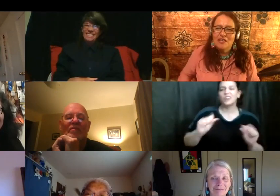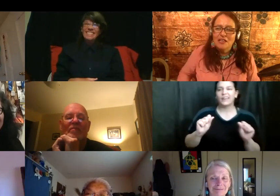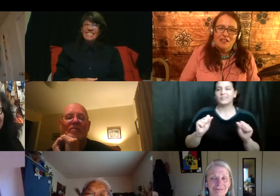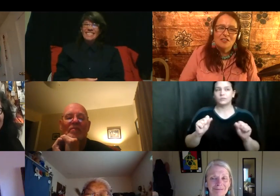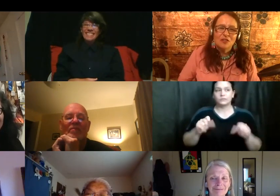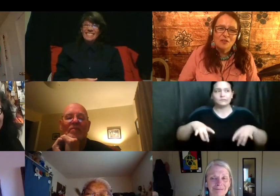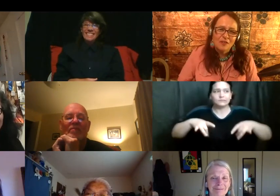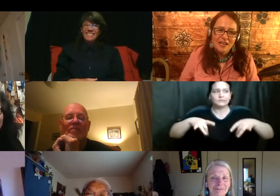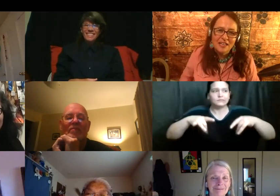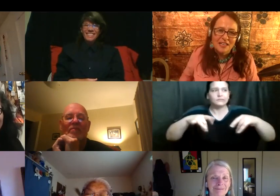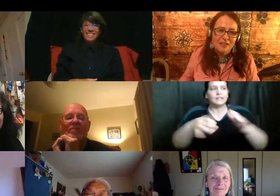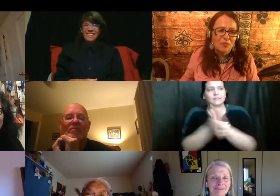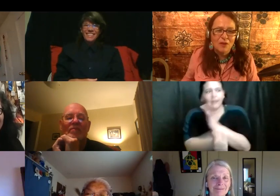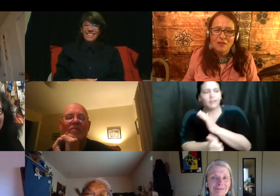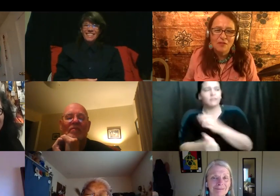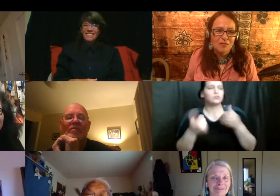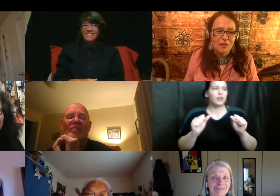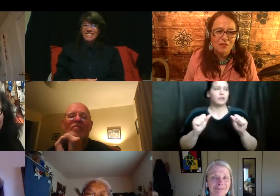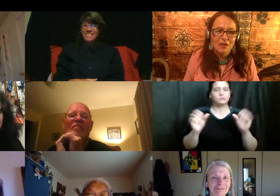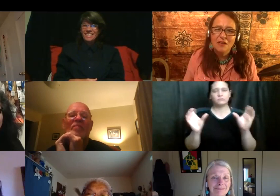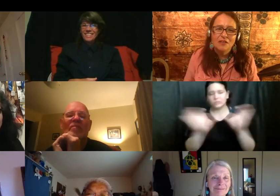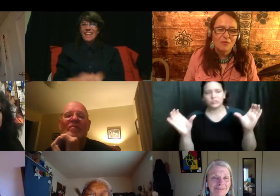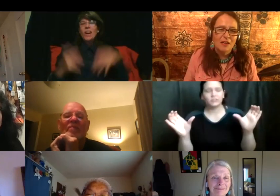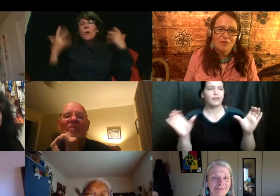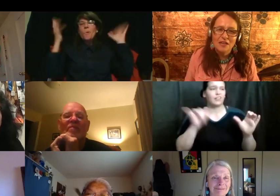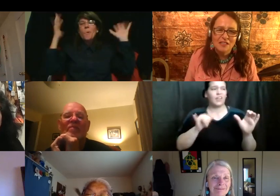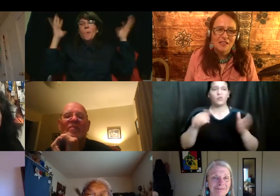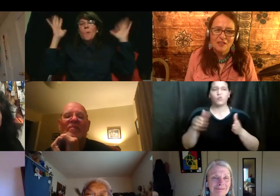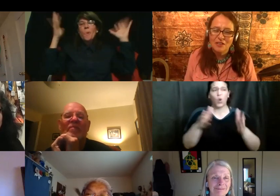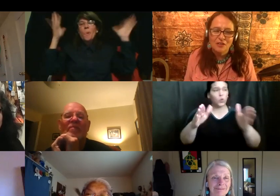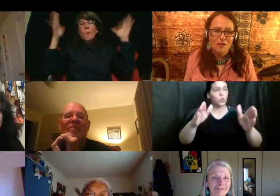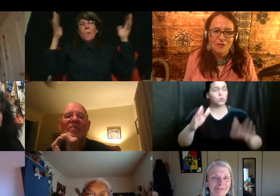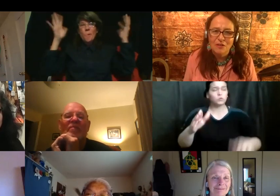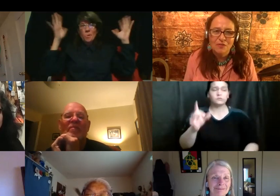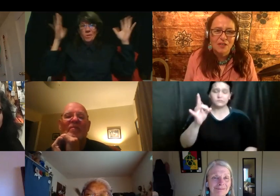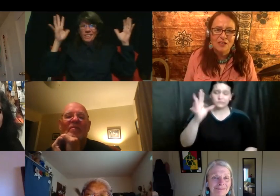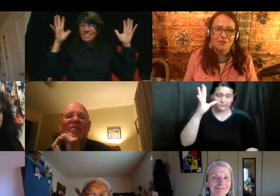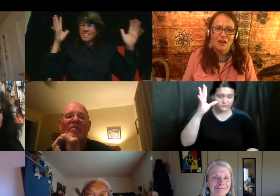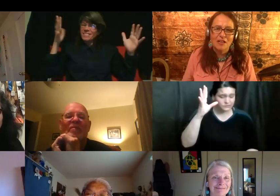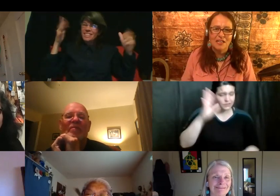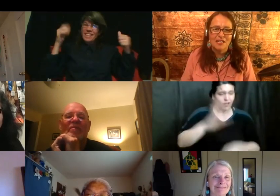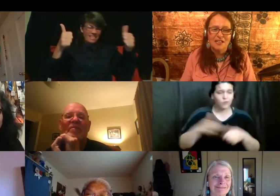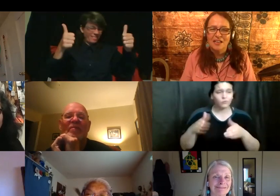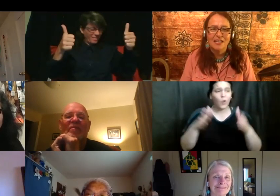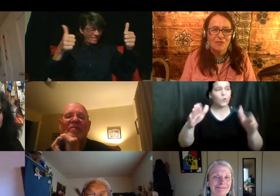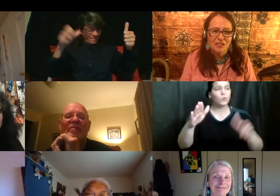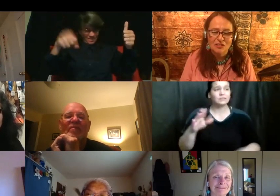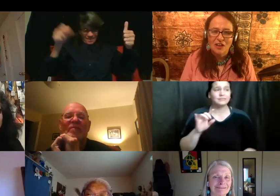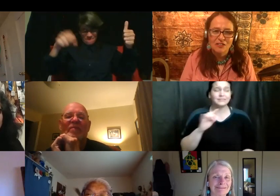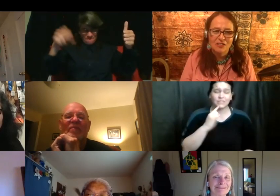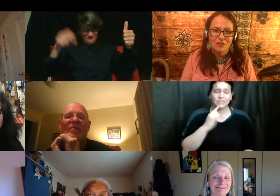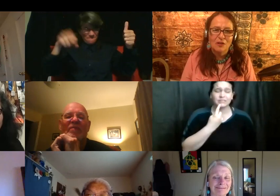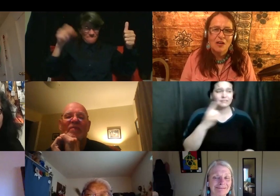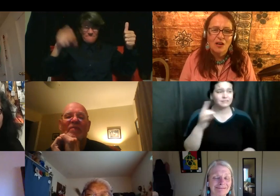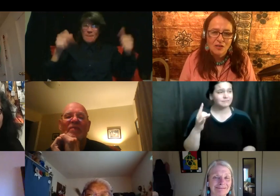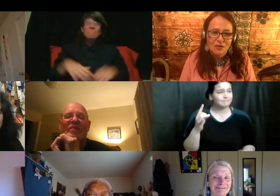proficient and certified. And boy, what a road. No matter what, you're on your road, girlfriend. You're rocking it. I can't wait to talk